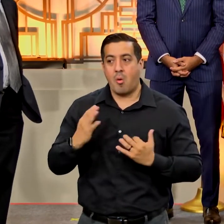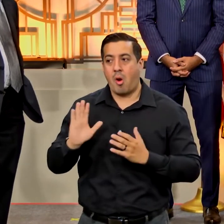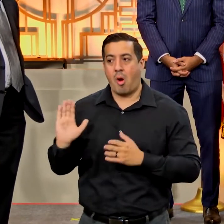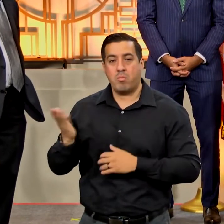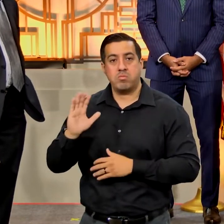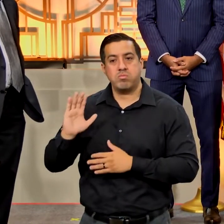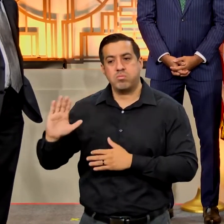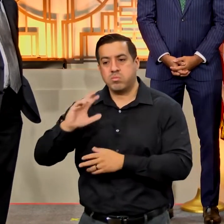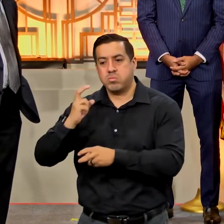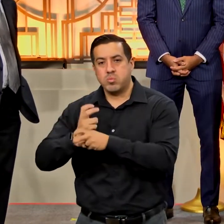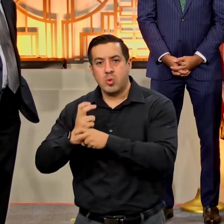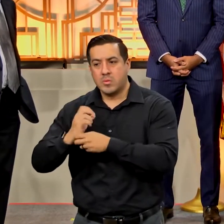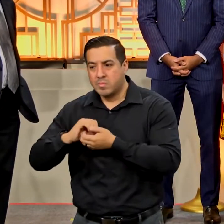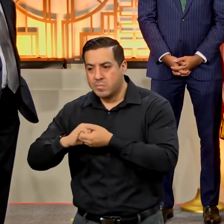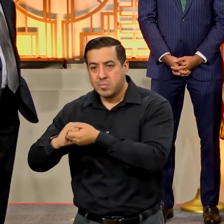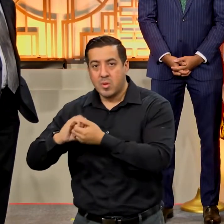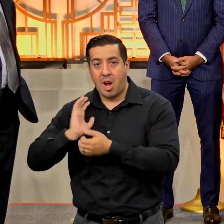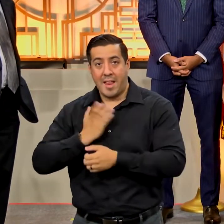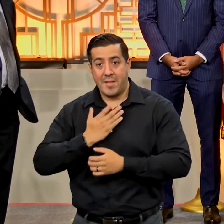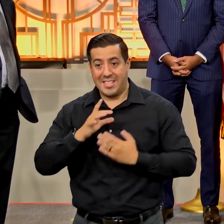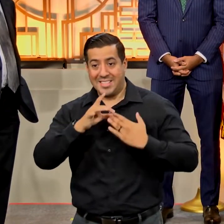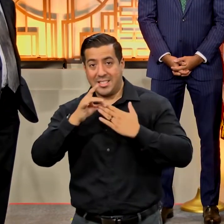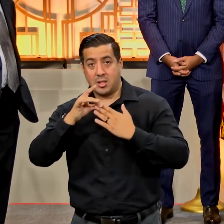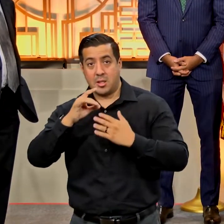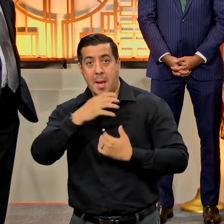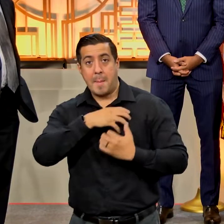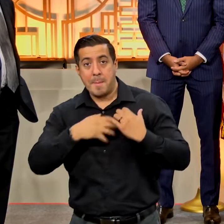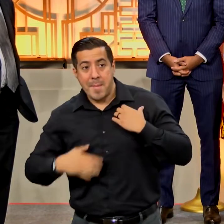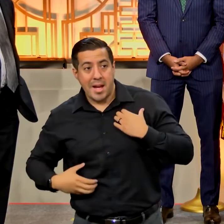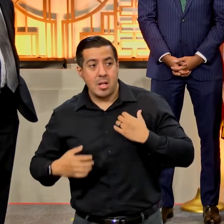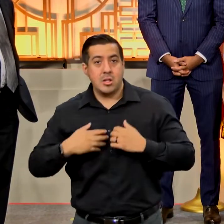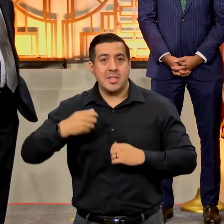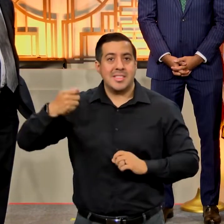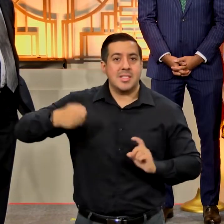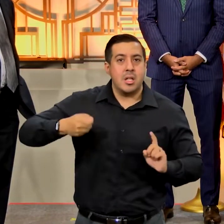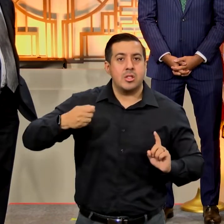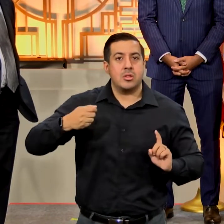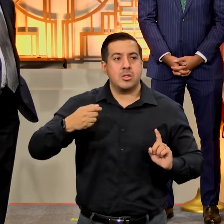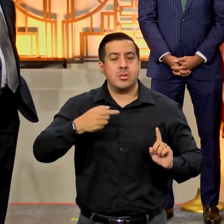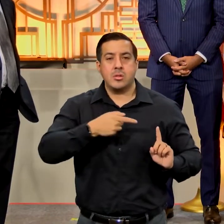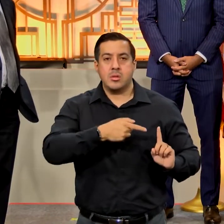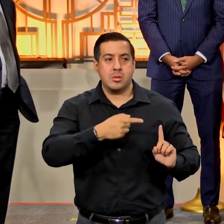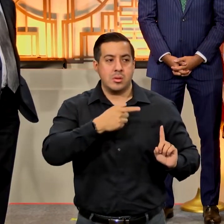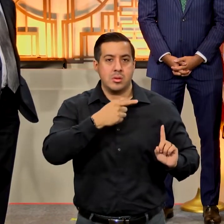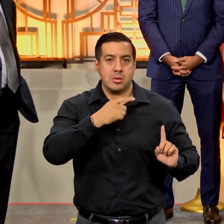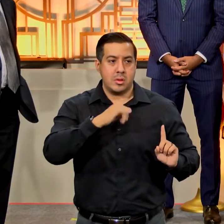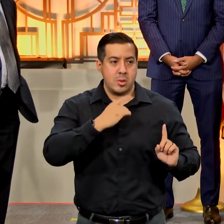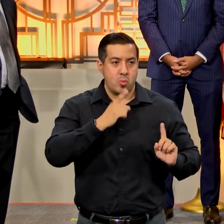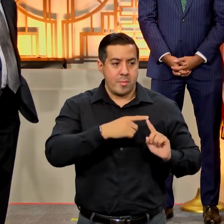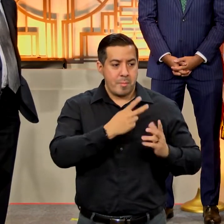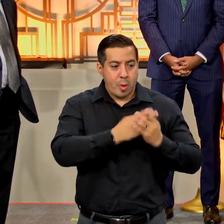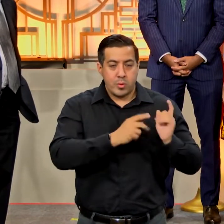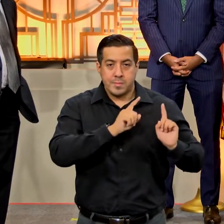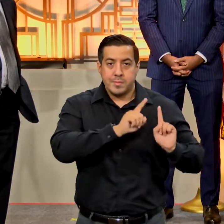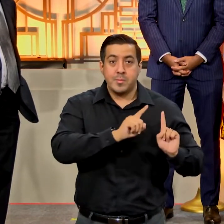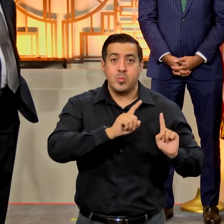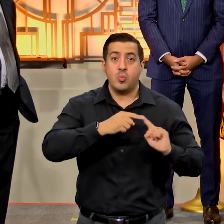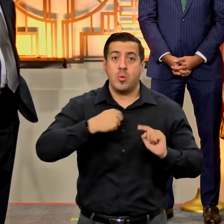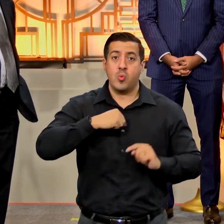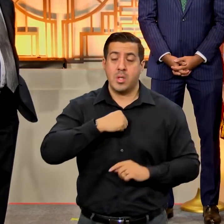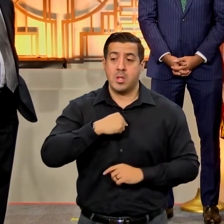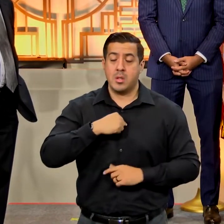work of our leadership, the mayor, our county judge, that we